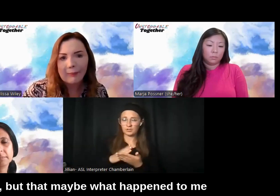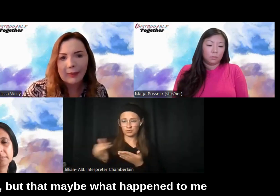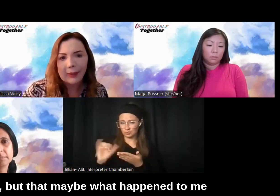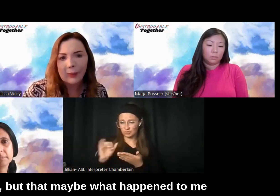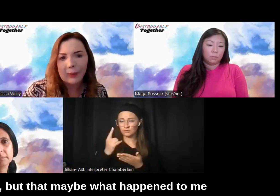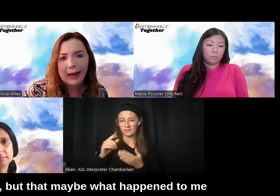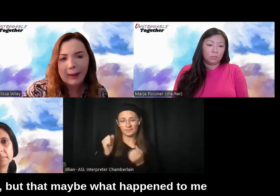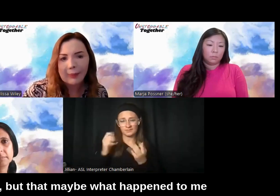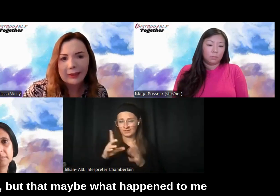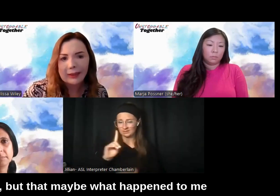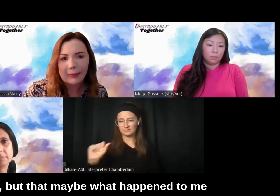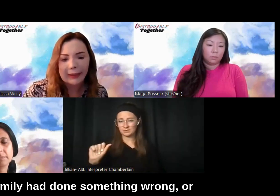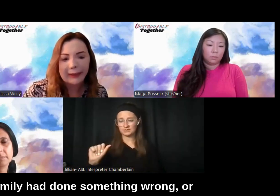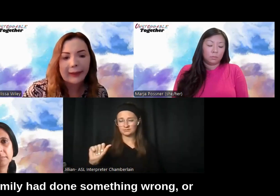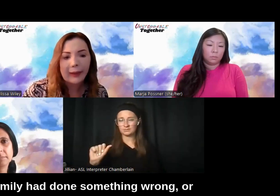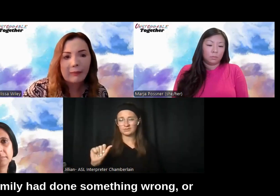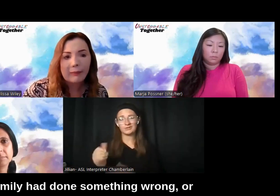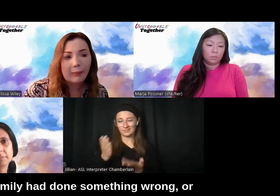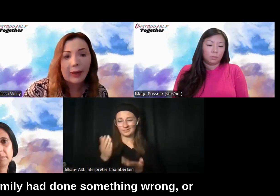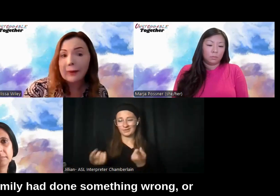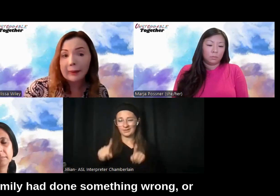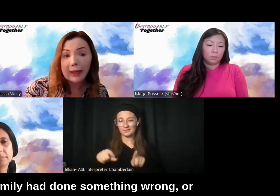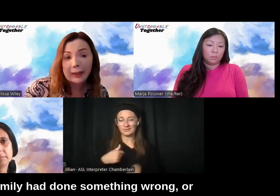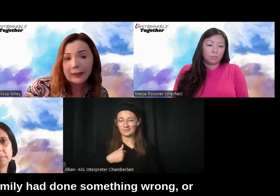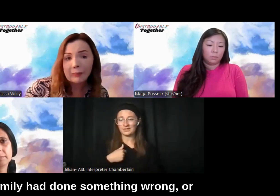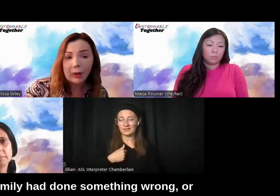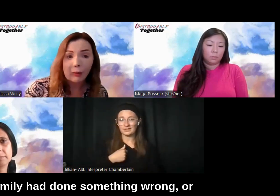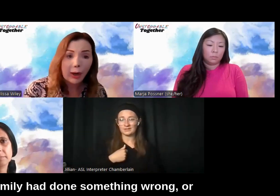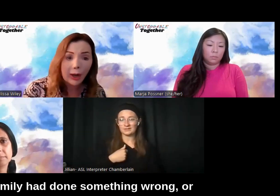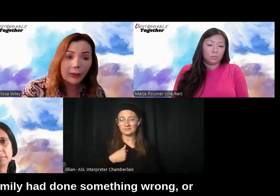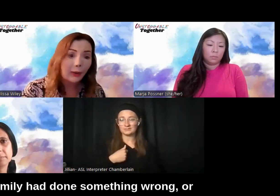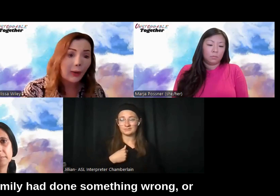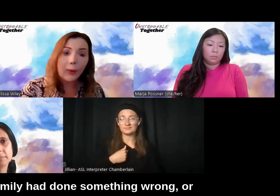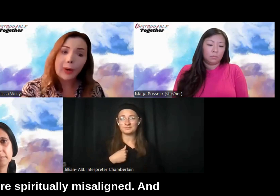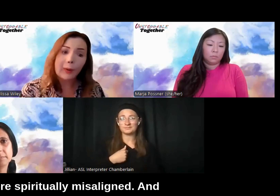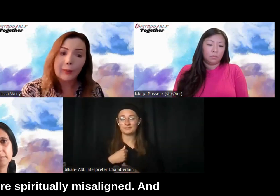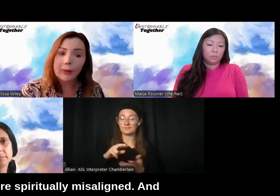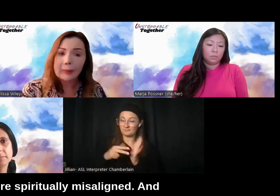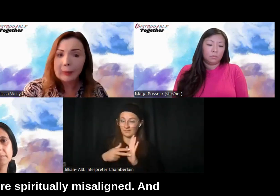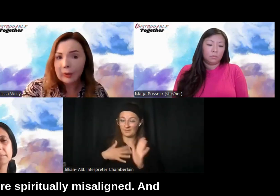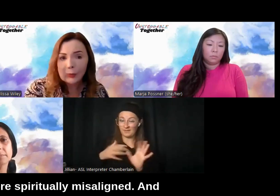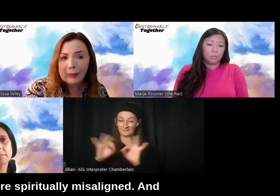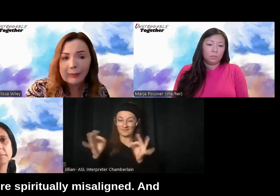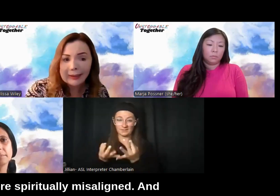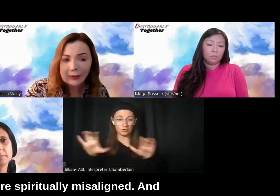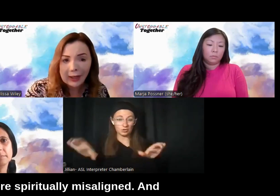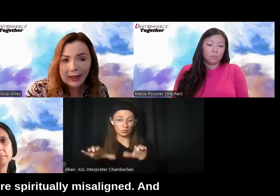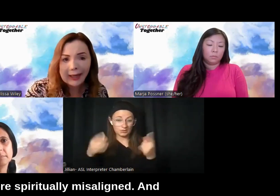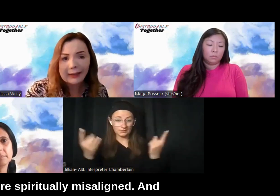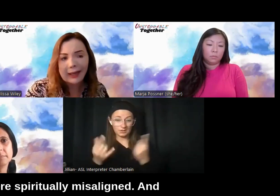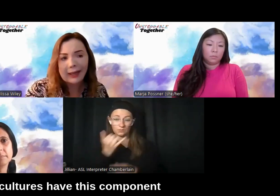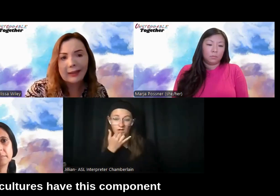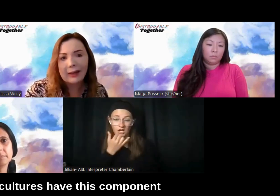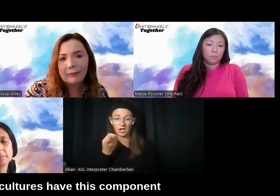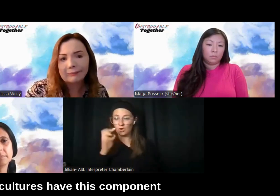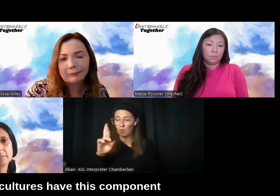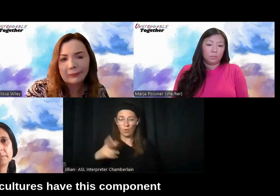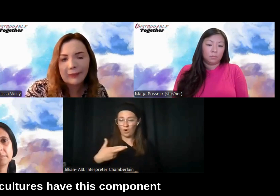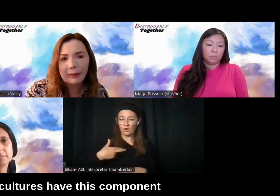but that maybe what happened to me meant my family had done something wrong, or we were spiritually misaligned,